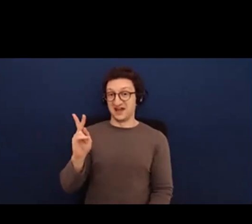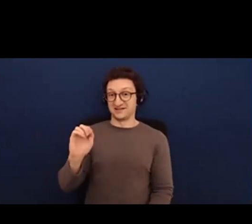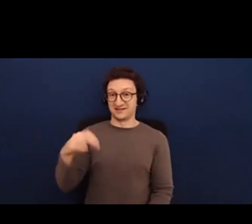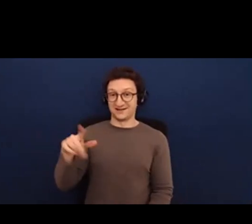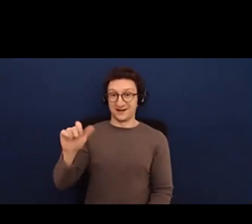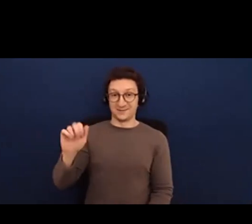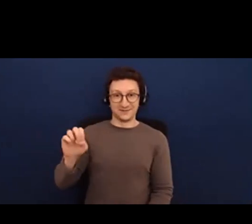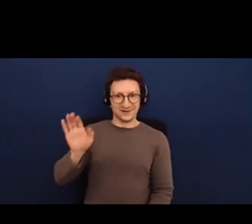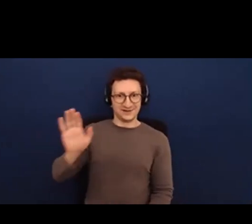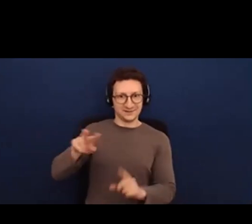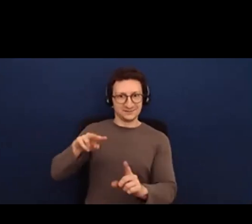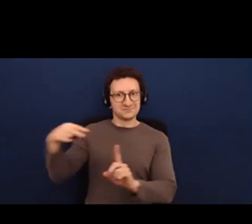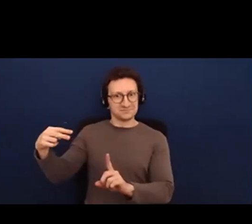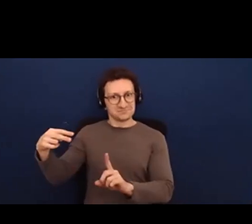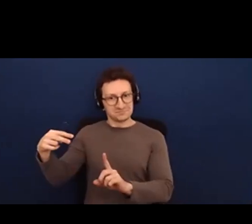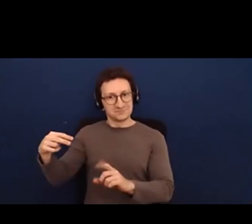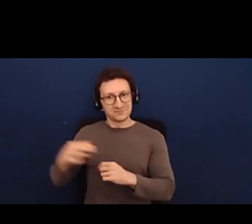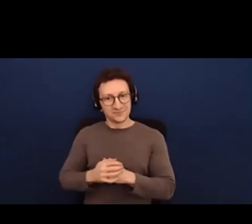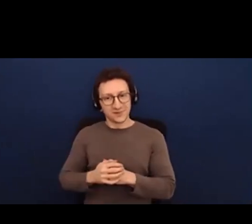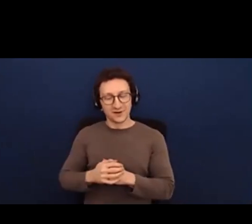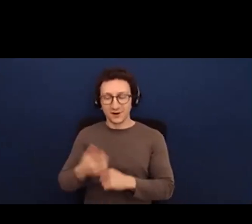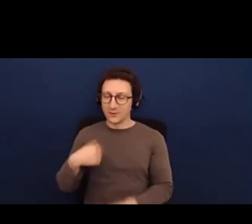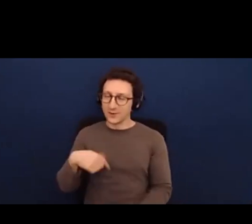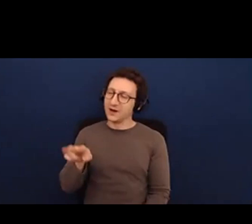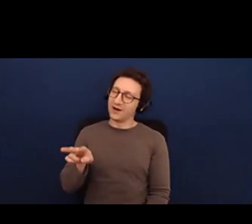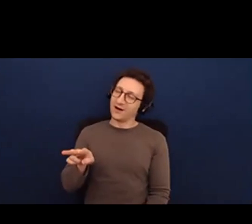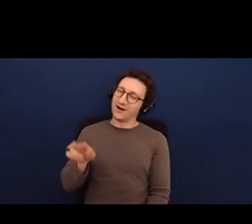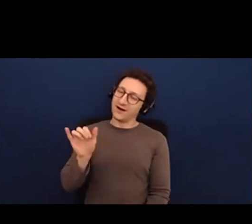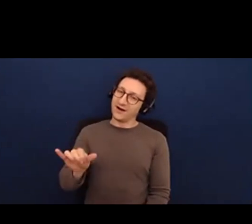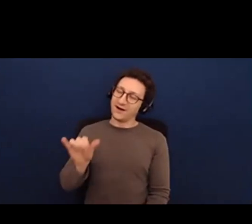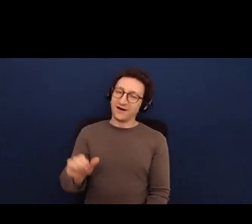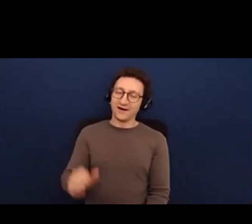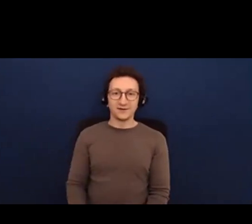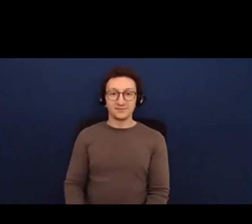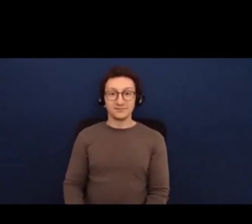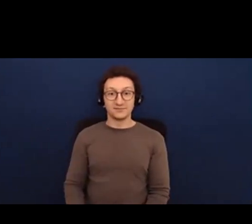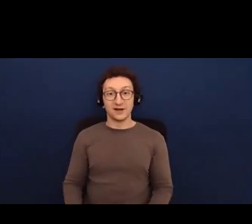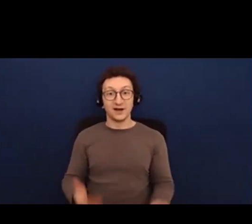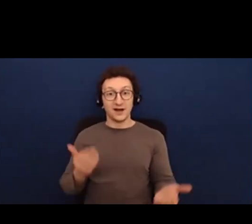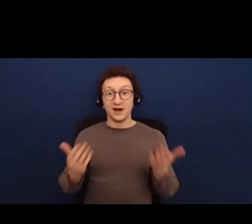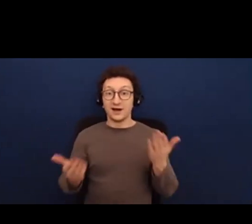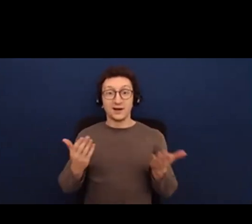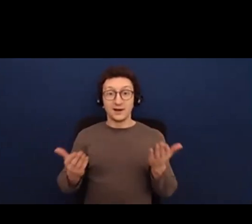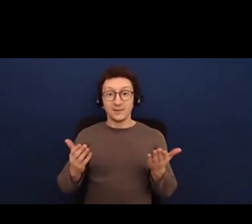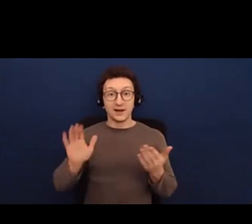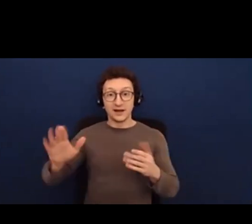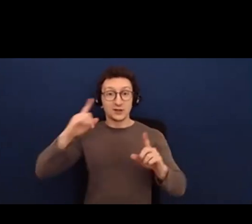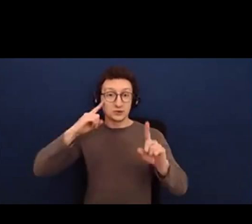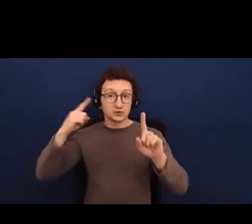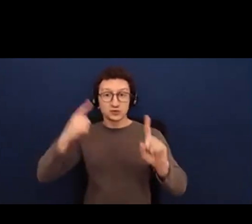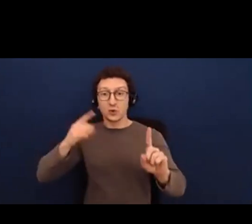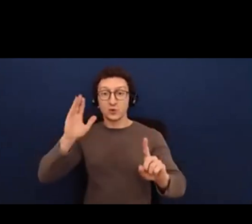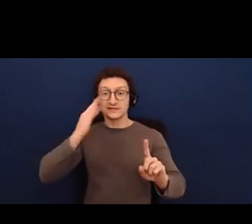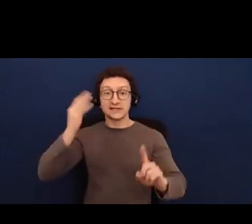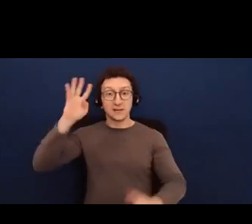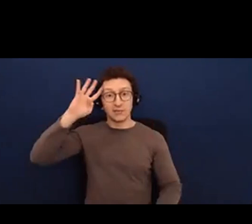and he sets before us a goal, which, however unrealistic in a certain sense, does